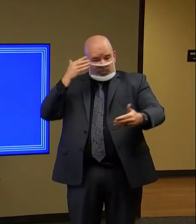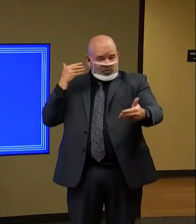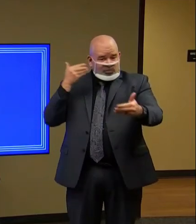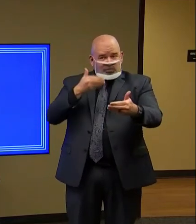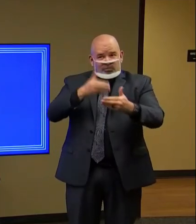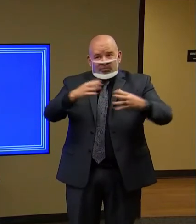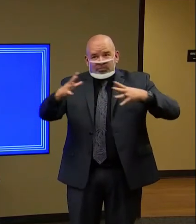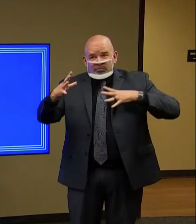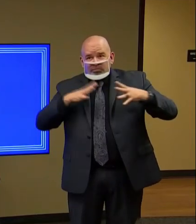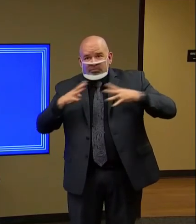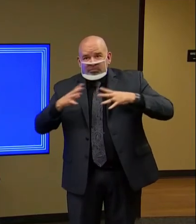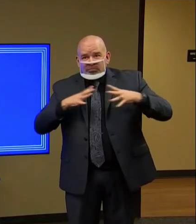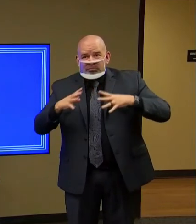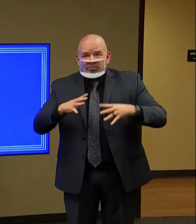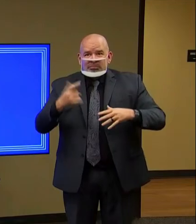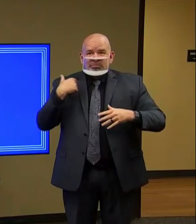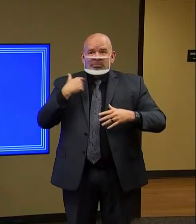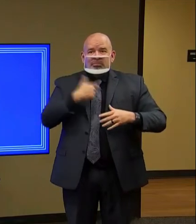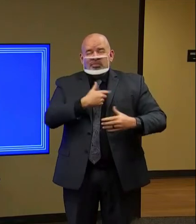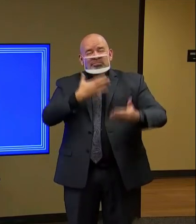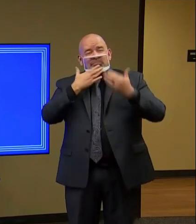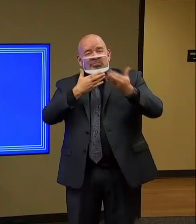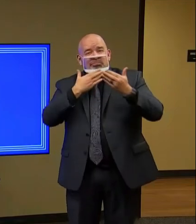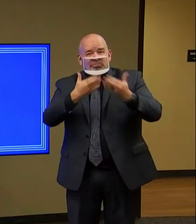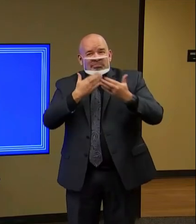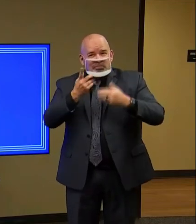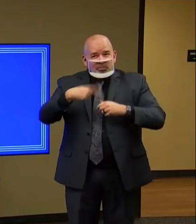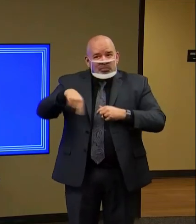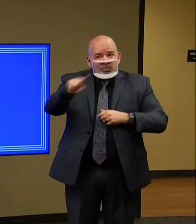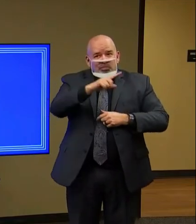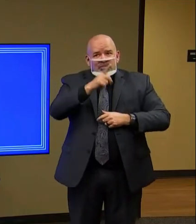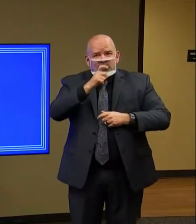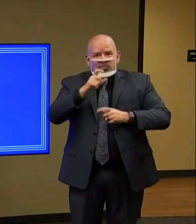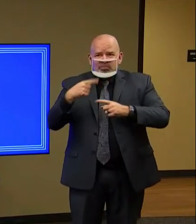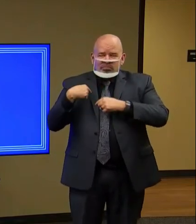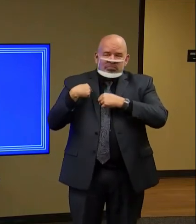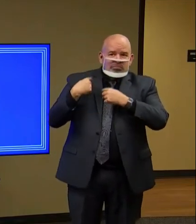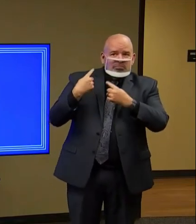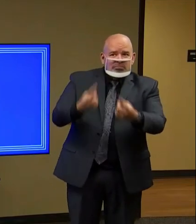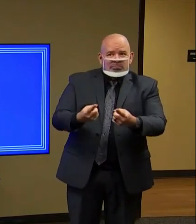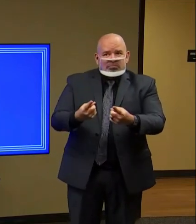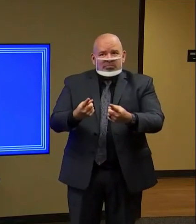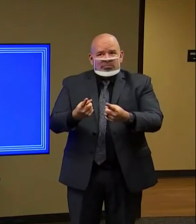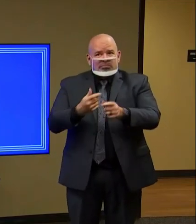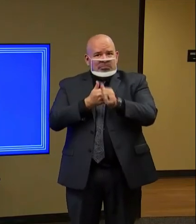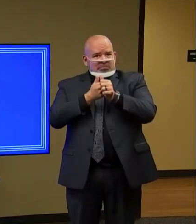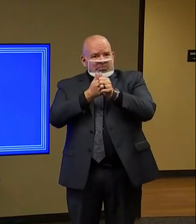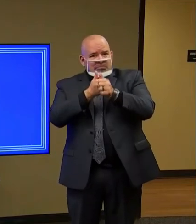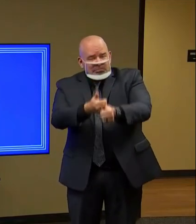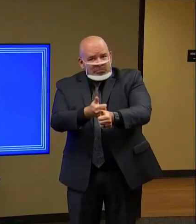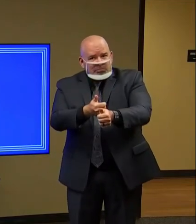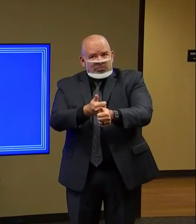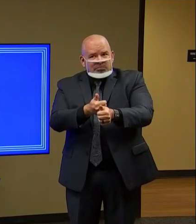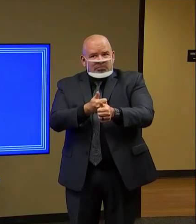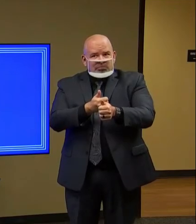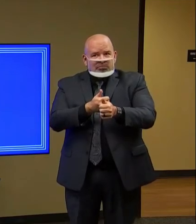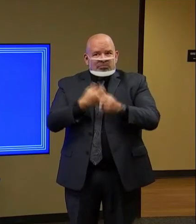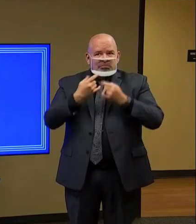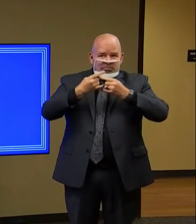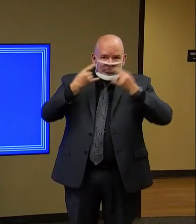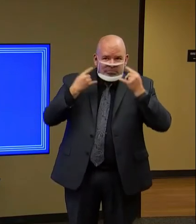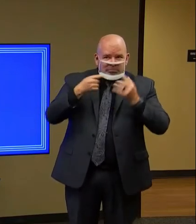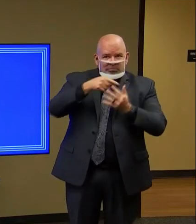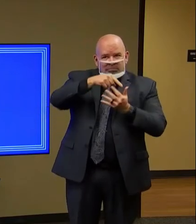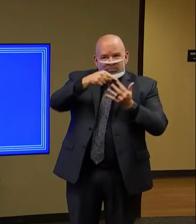very thankful for the opportunity to serve you. I'm very, very thankful for the courage that the people of